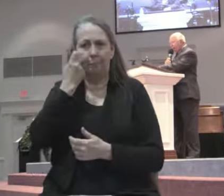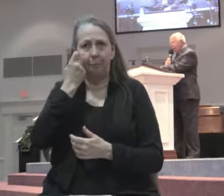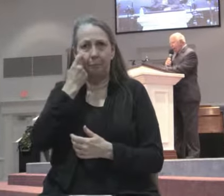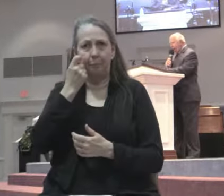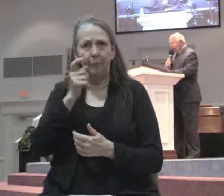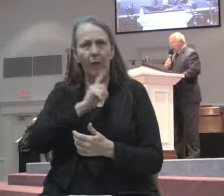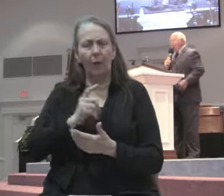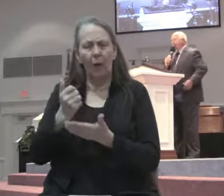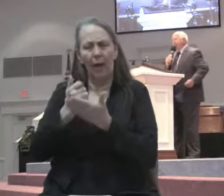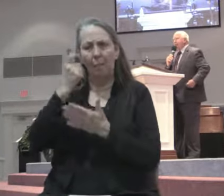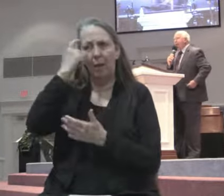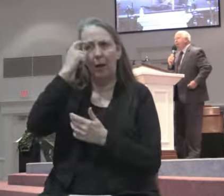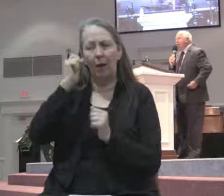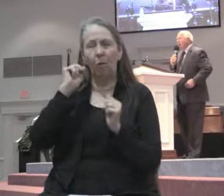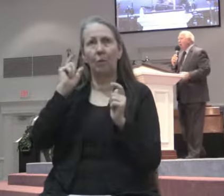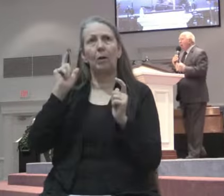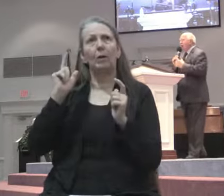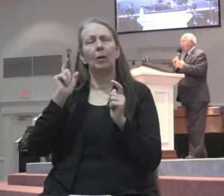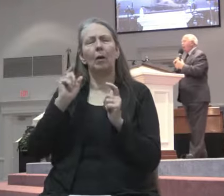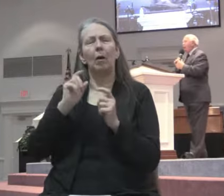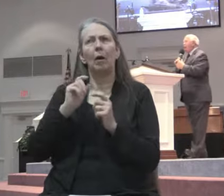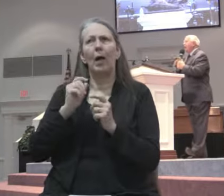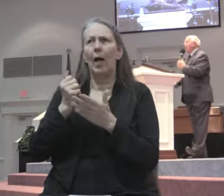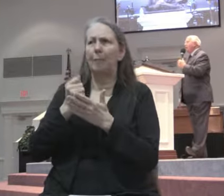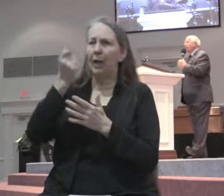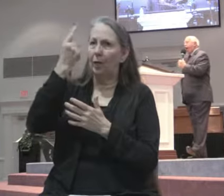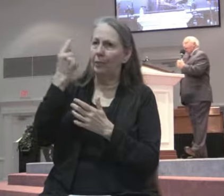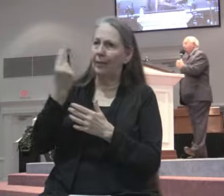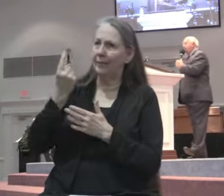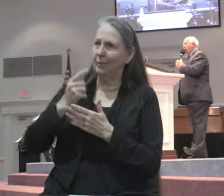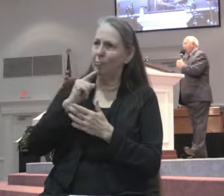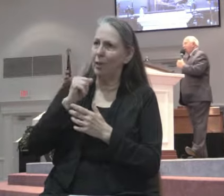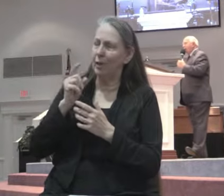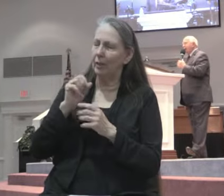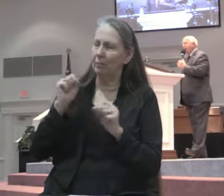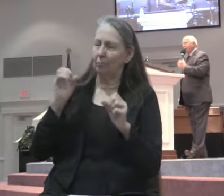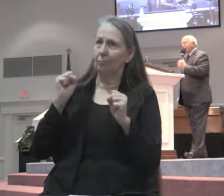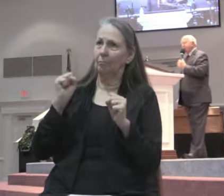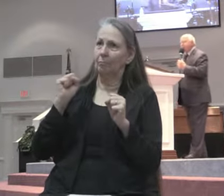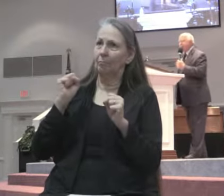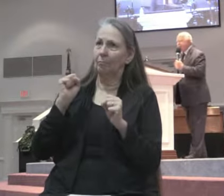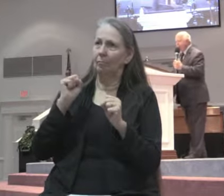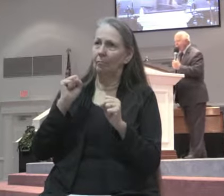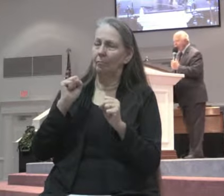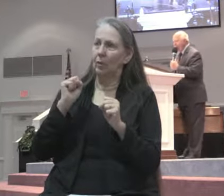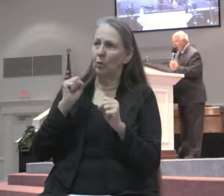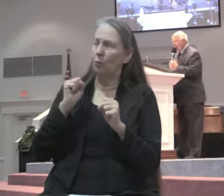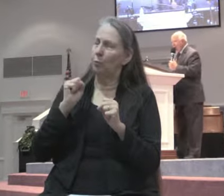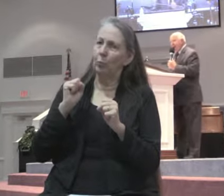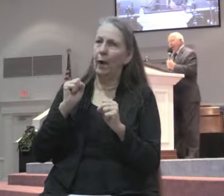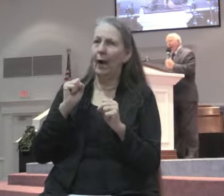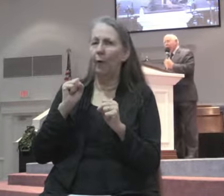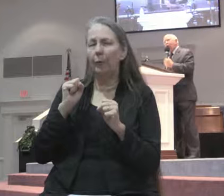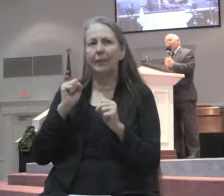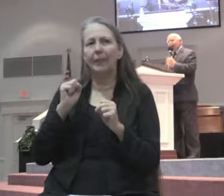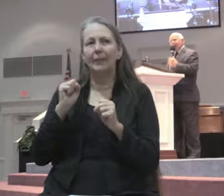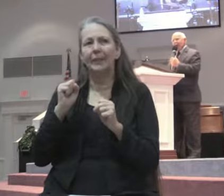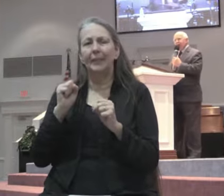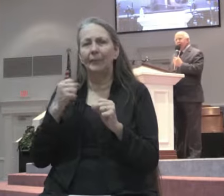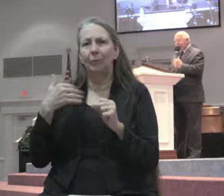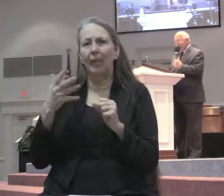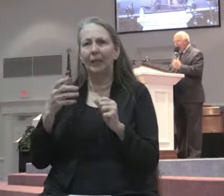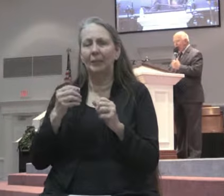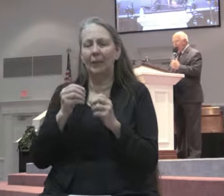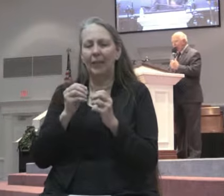my understanding to something that really shocked me, and it's built